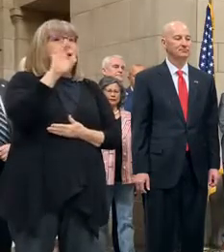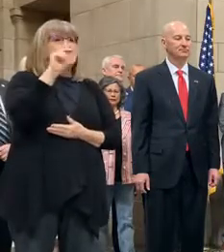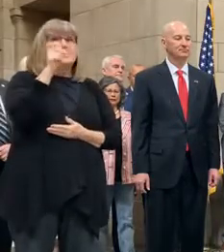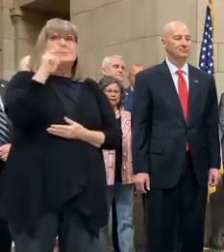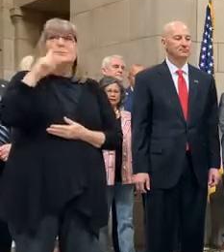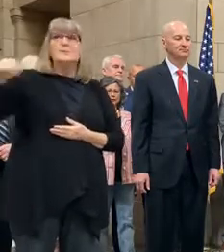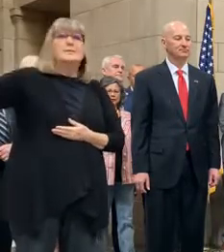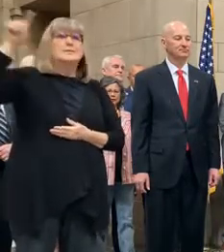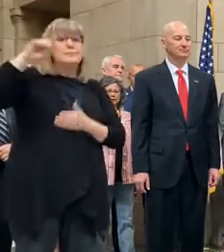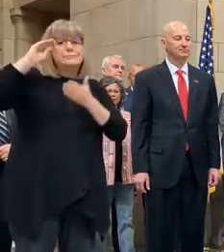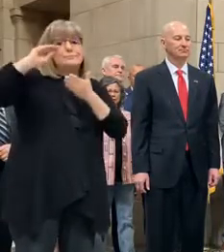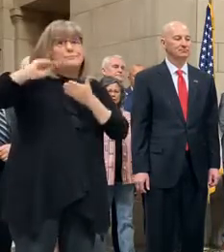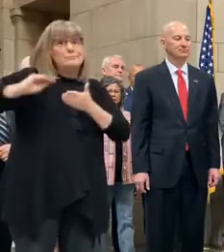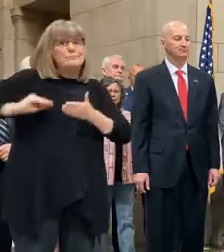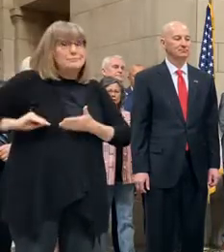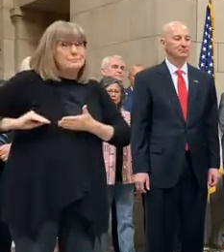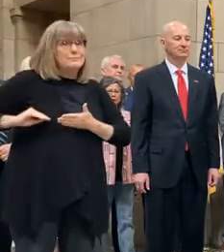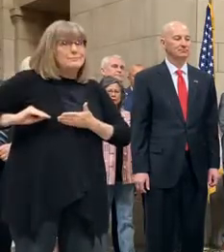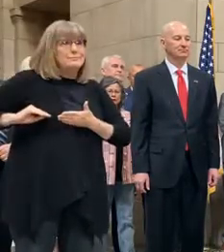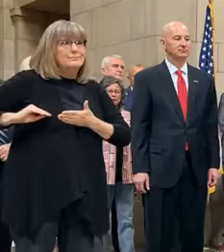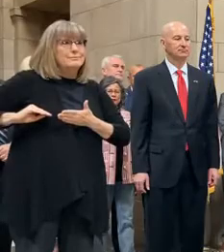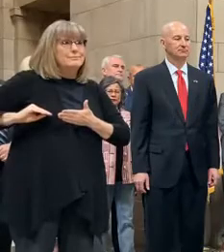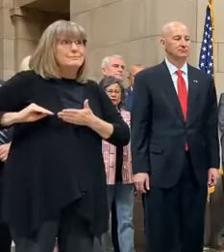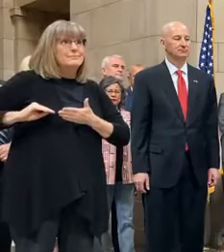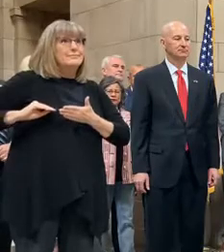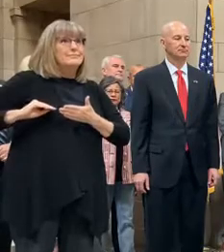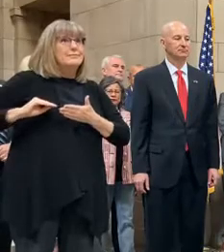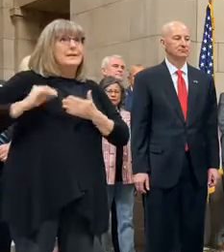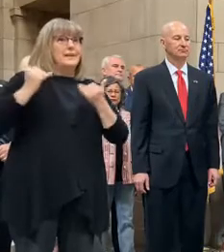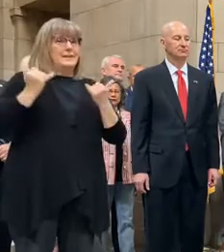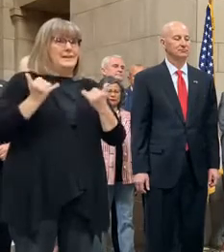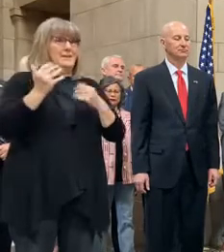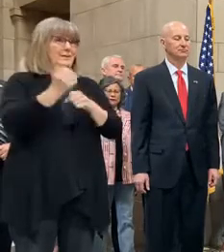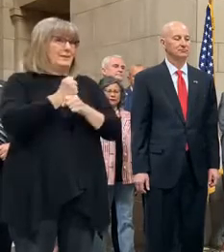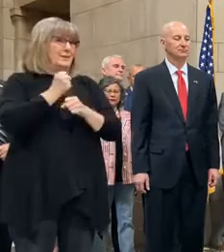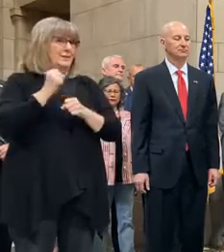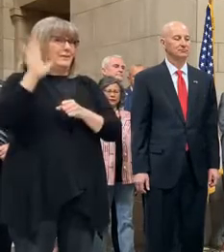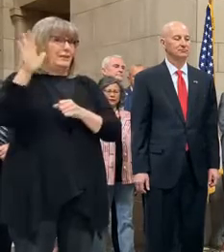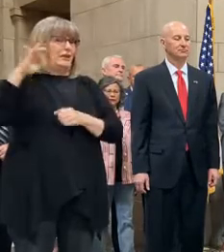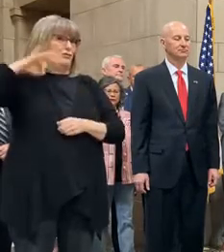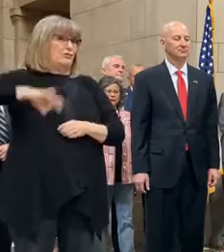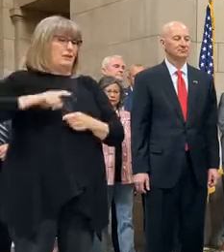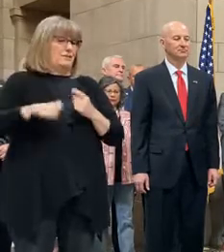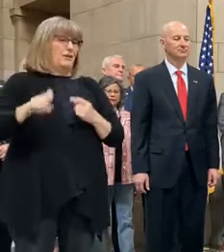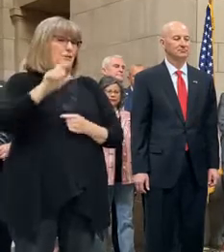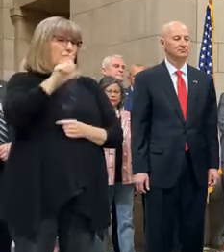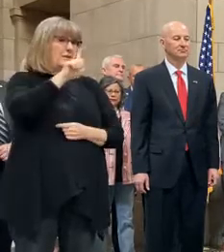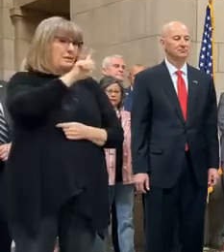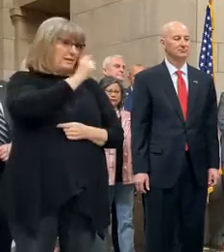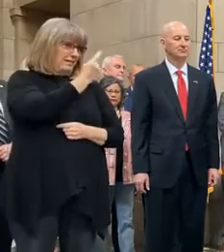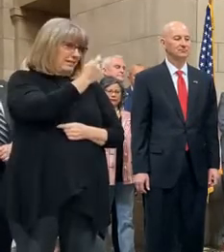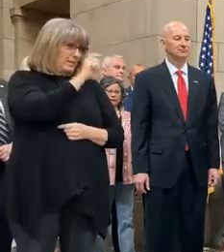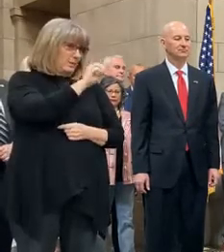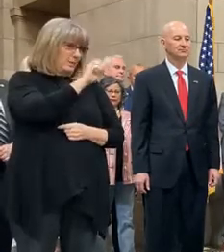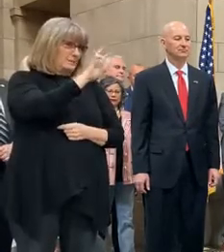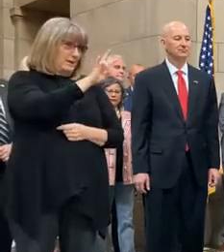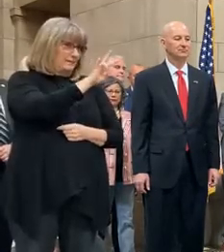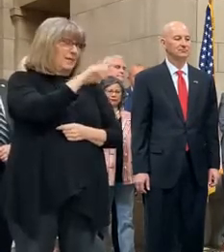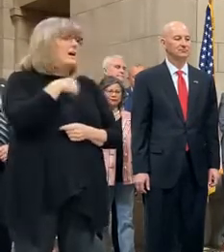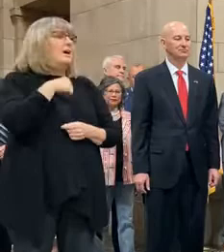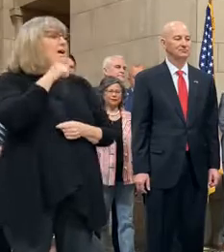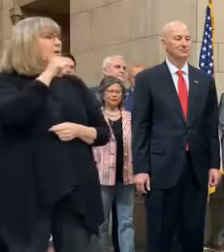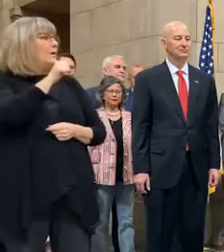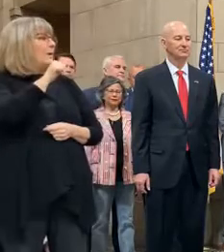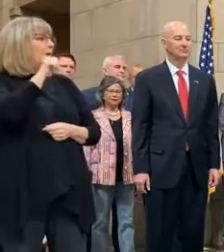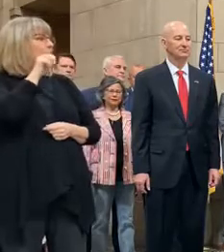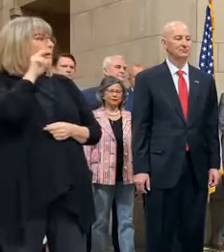taxes, and they are getting their income tax credit from 1107. And I actually had an experience where I don't watch